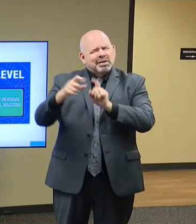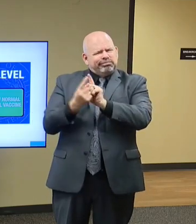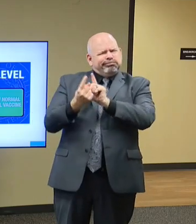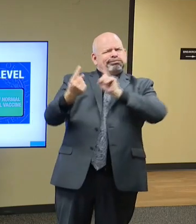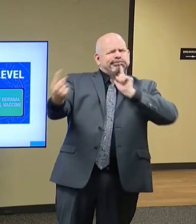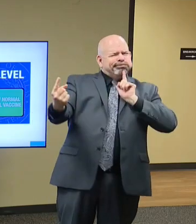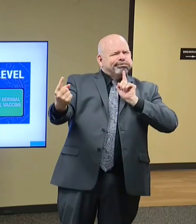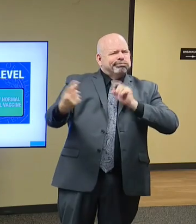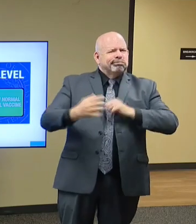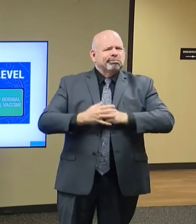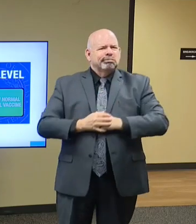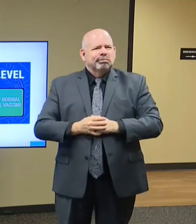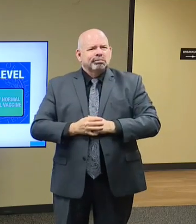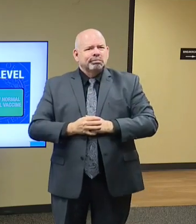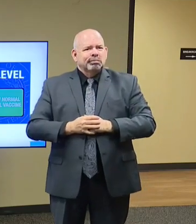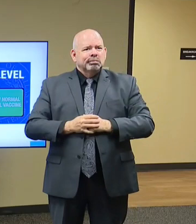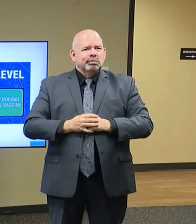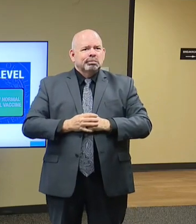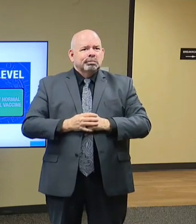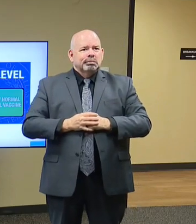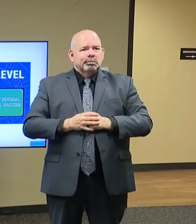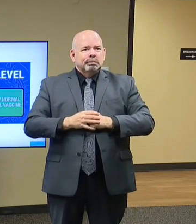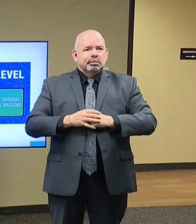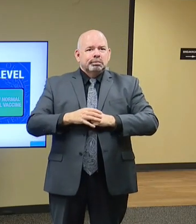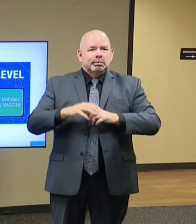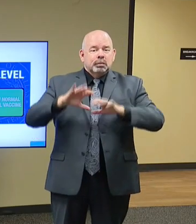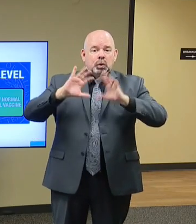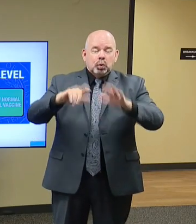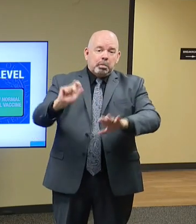group non-contact sports like tennis